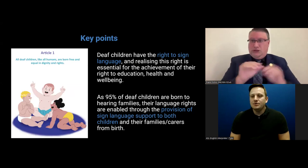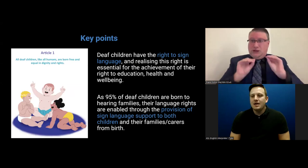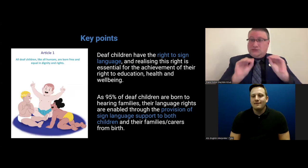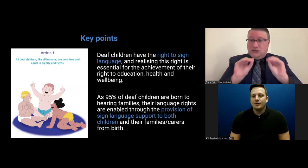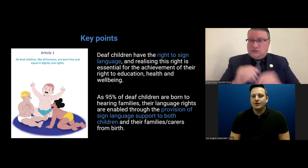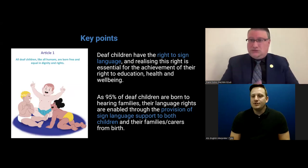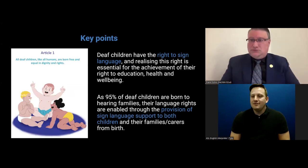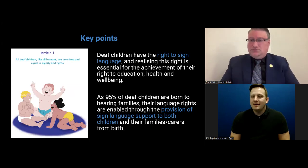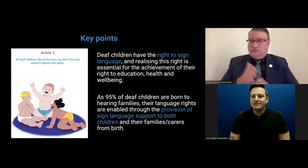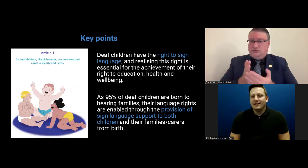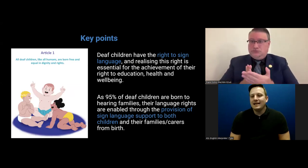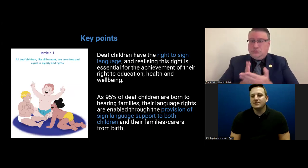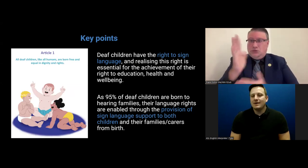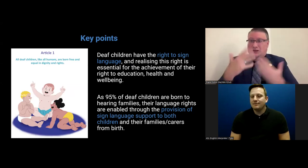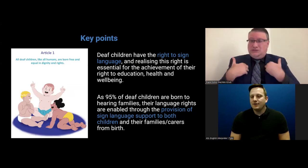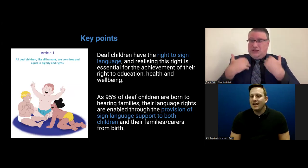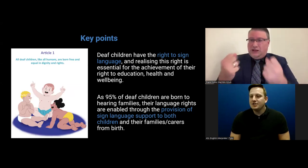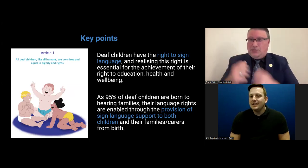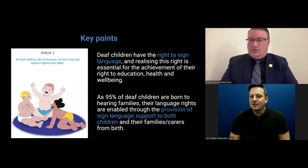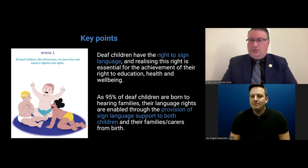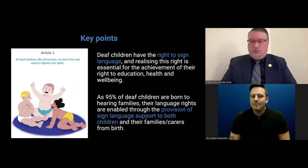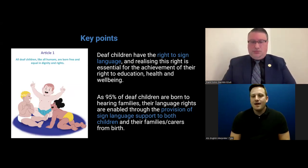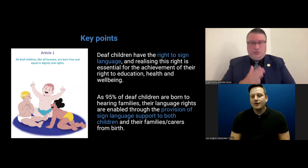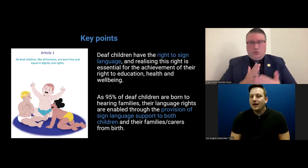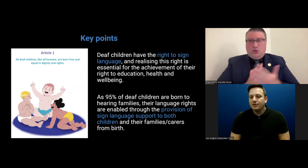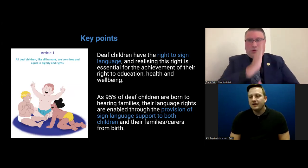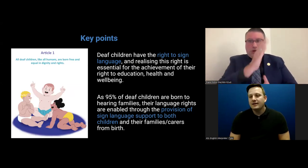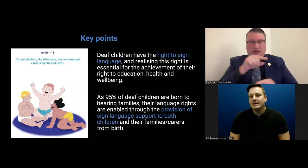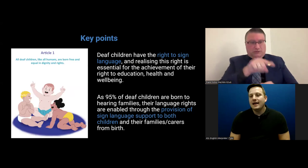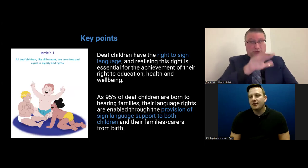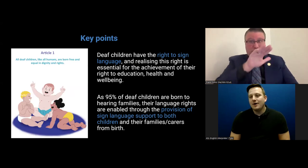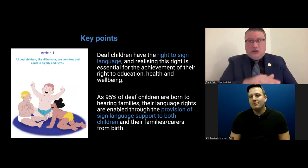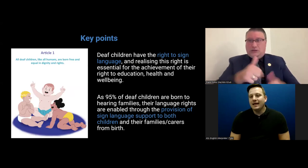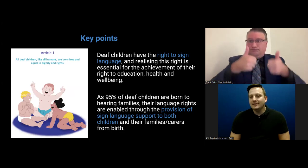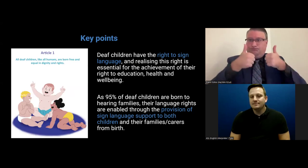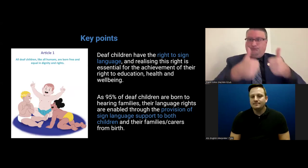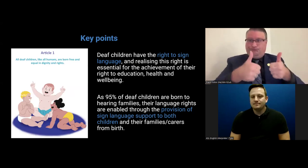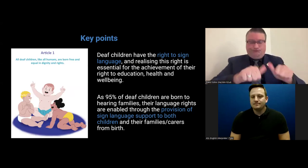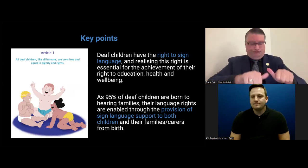essential for their achievement, and it's a right for their education, their health, and their well-being.